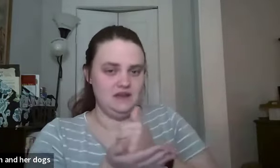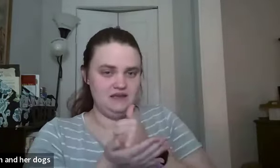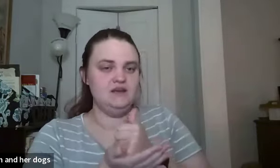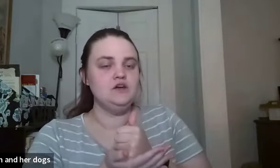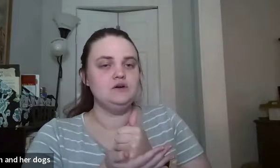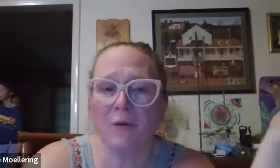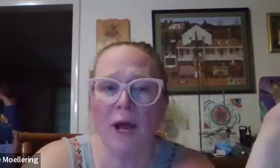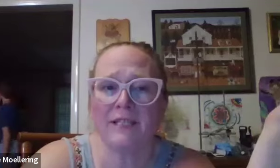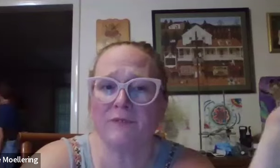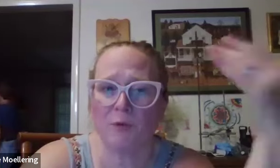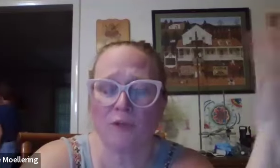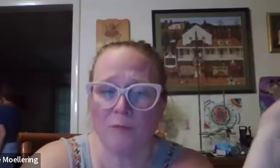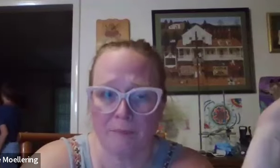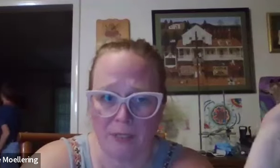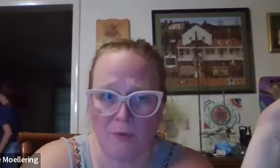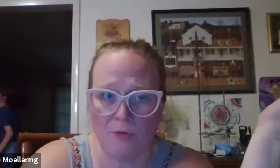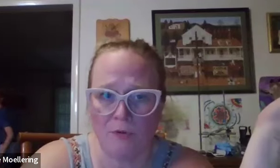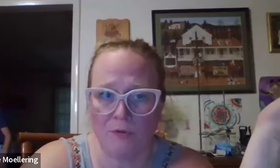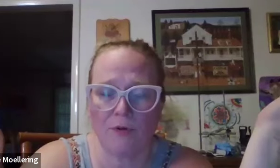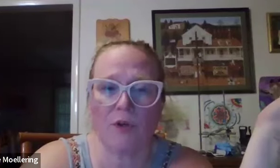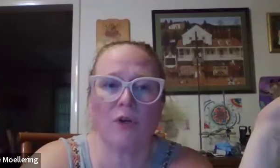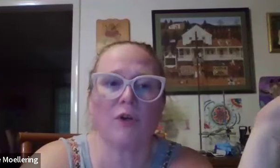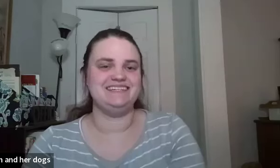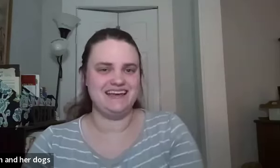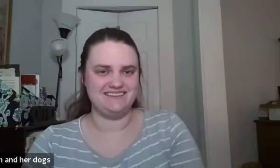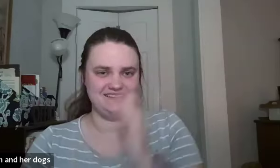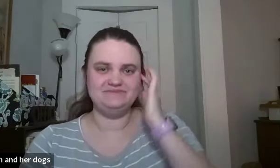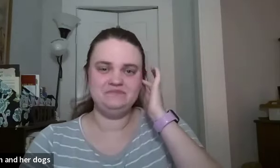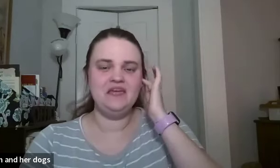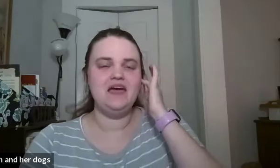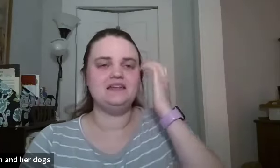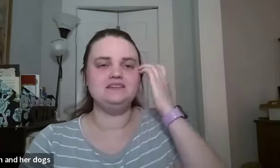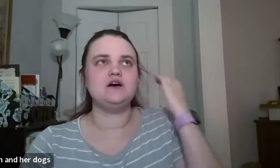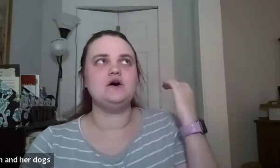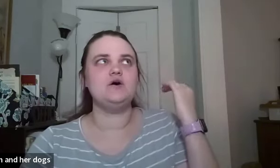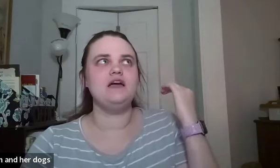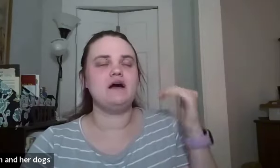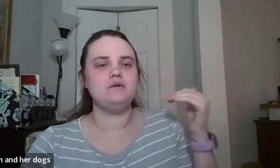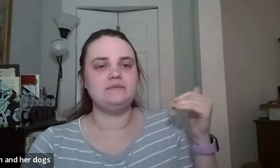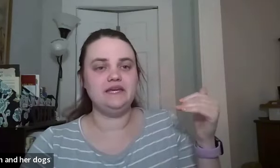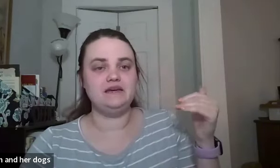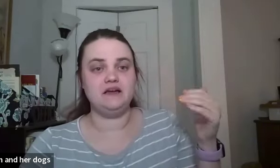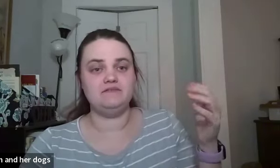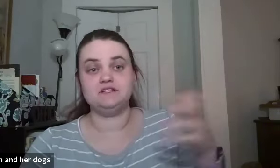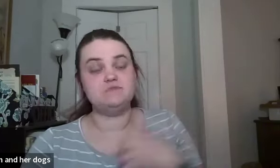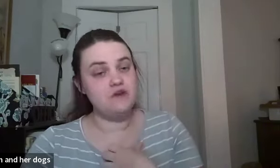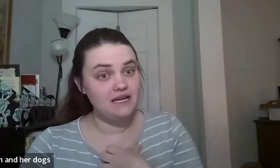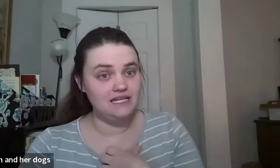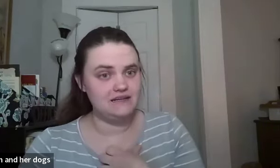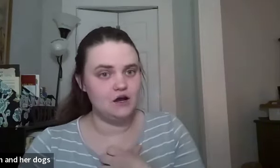And Okay. then likewise, if you were in a group of people. Yes, Yeah. exactly. And so if I were to be like, for example, if I needed help,